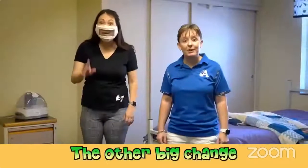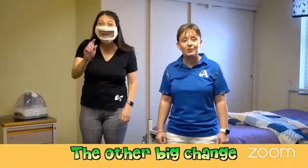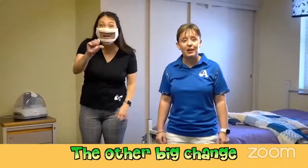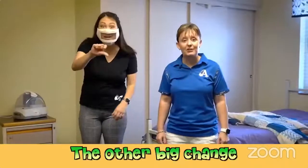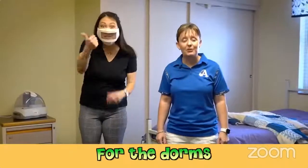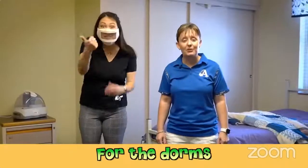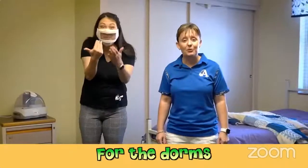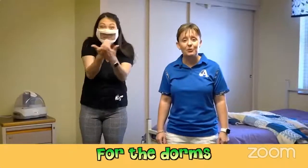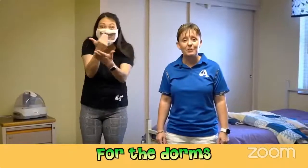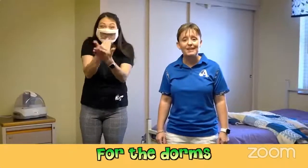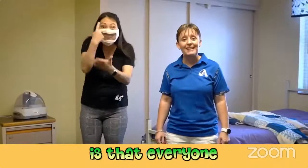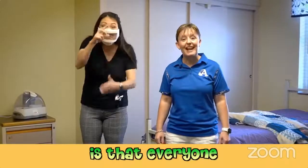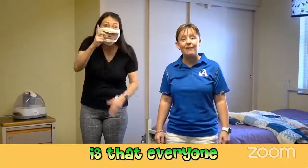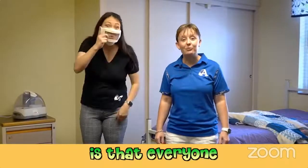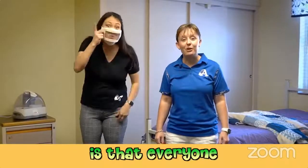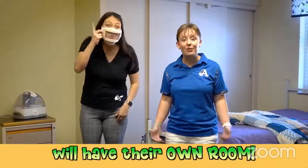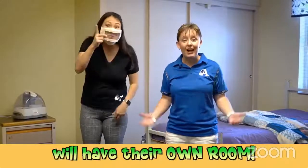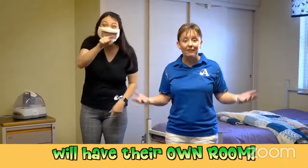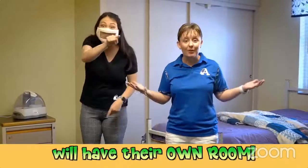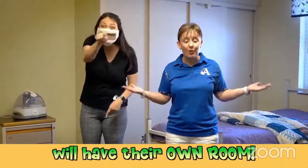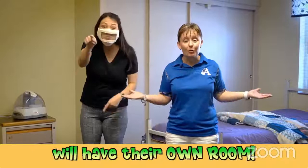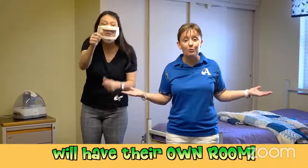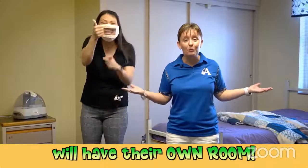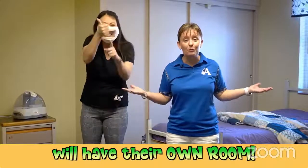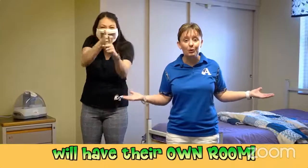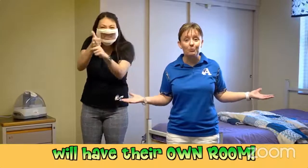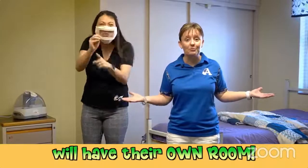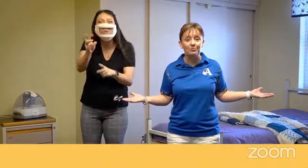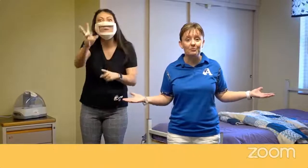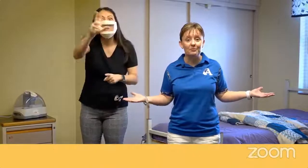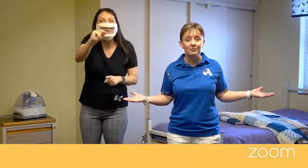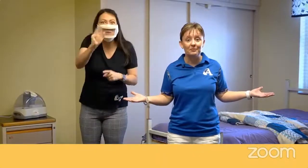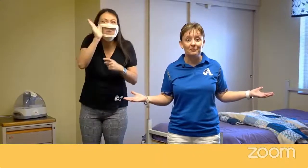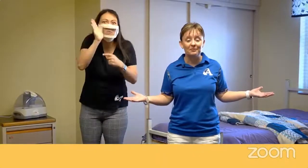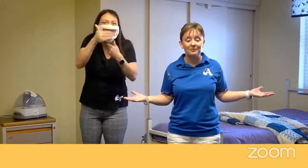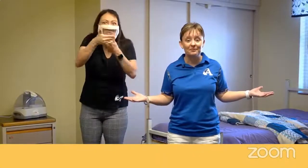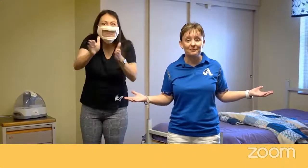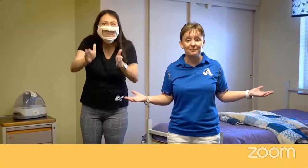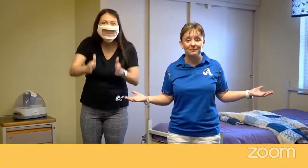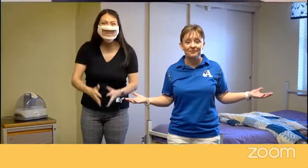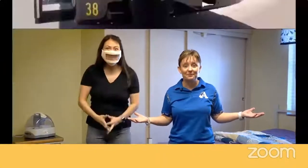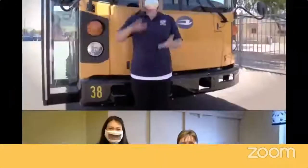The other big change for the dorms is that everyone will have their own room.